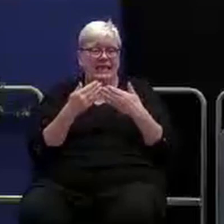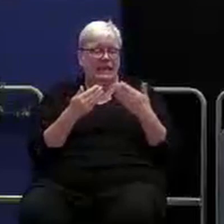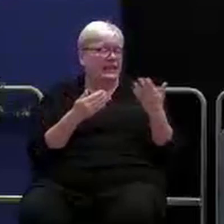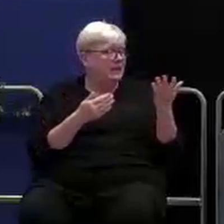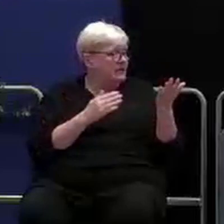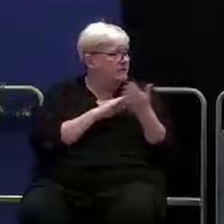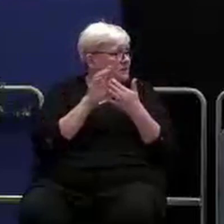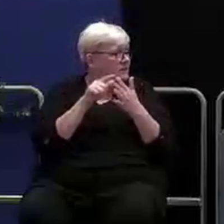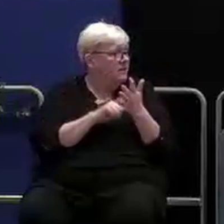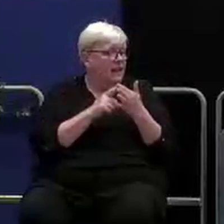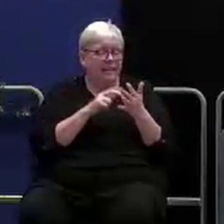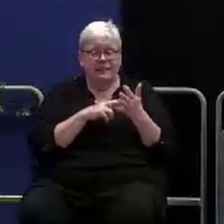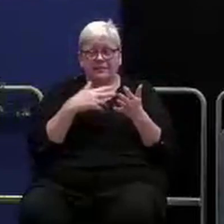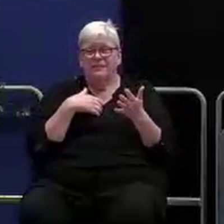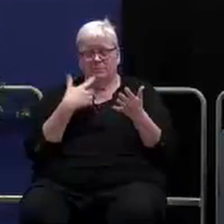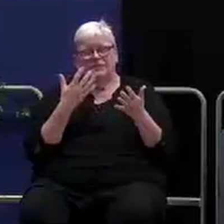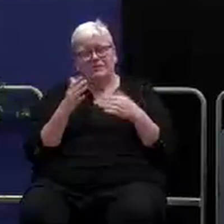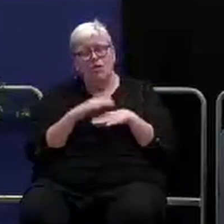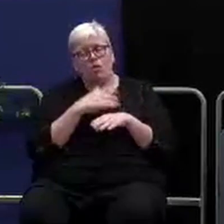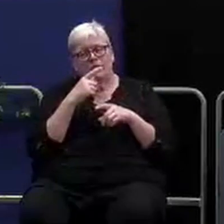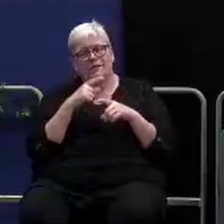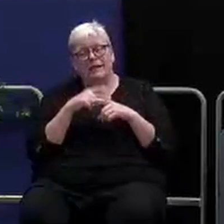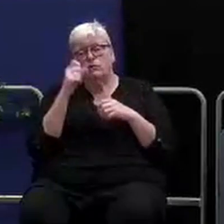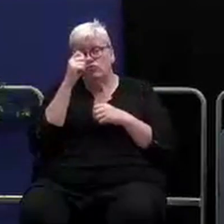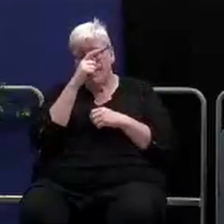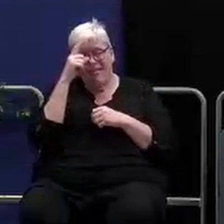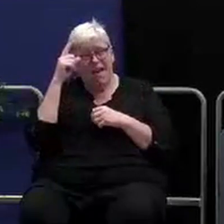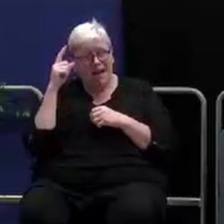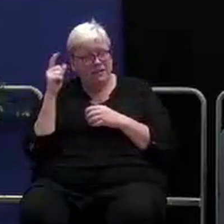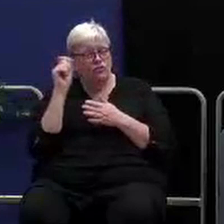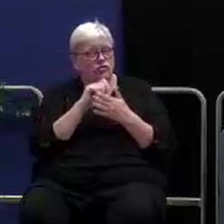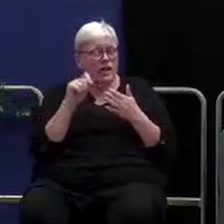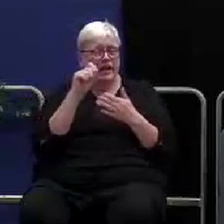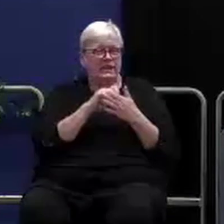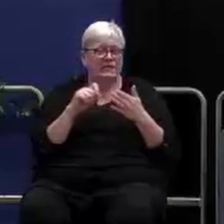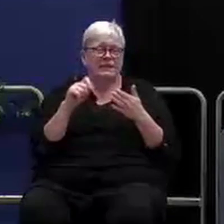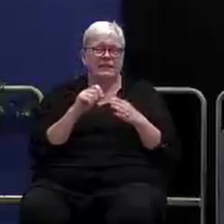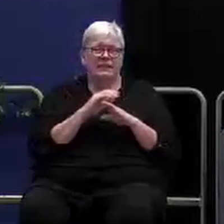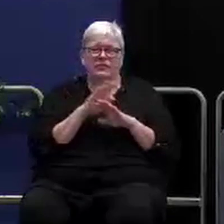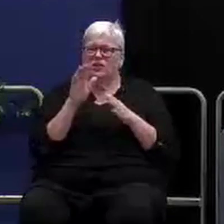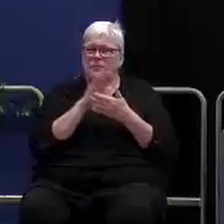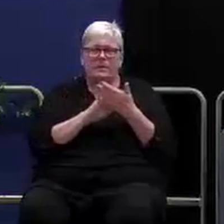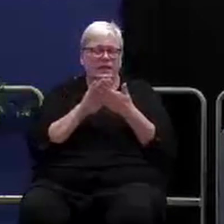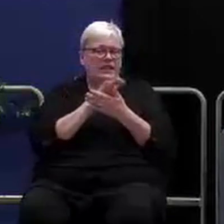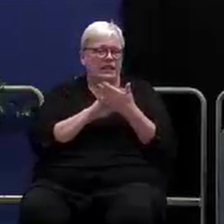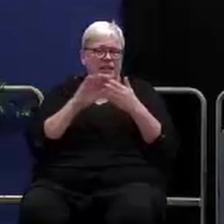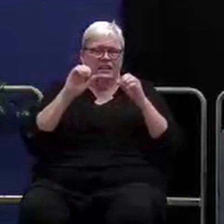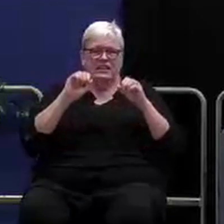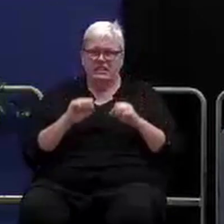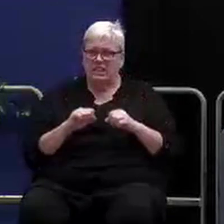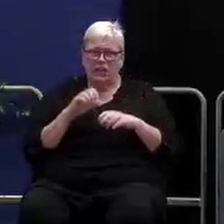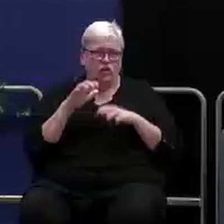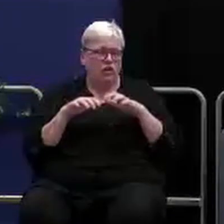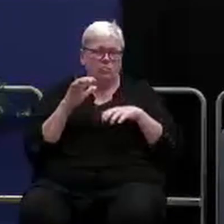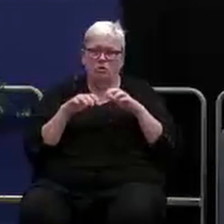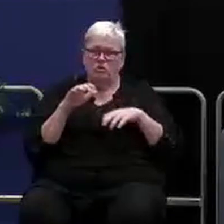Well, it took me quite a while to realise that writing didn't necessarily mean sitting down at the computer